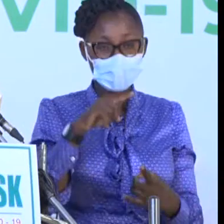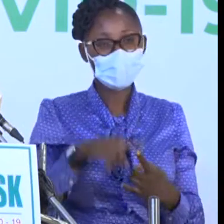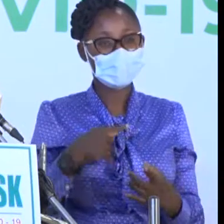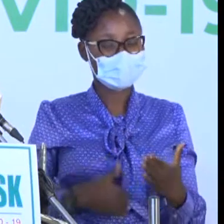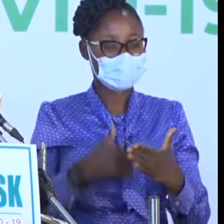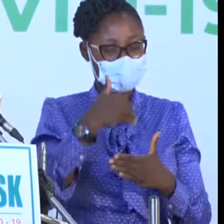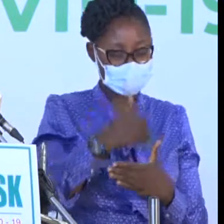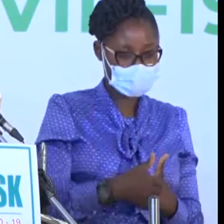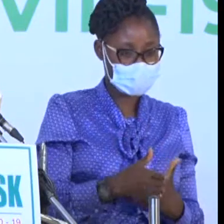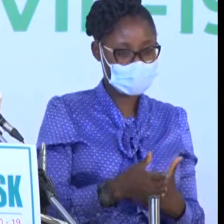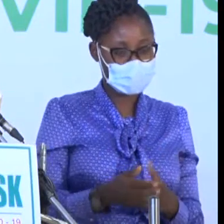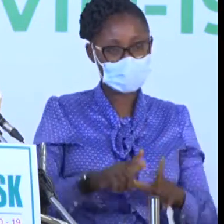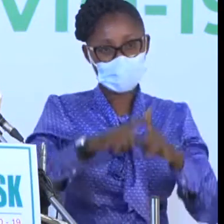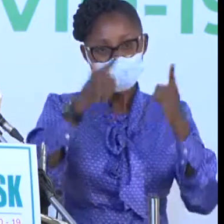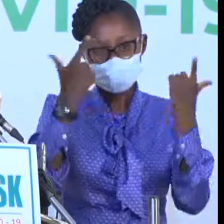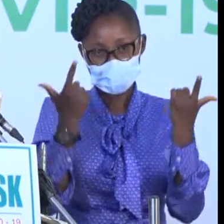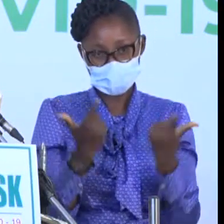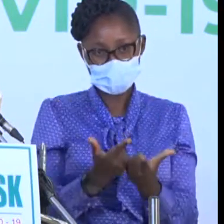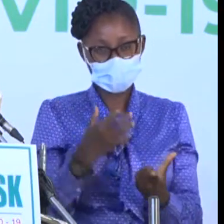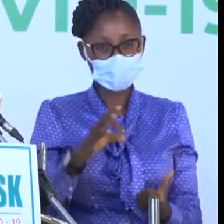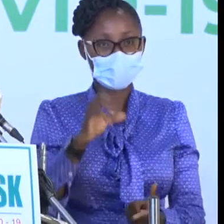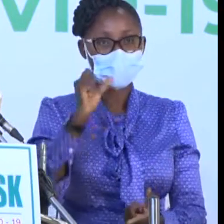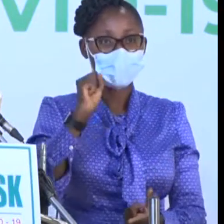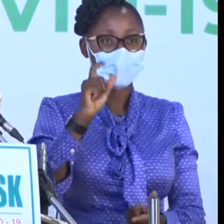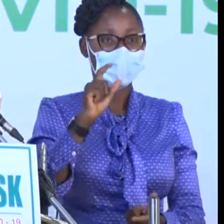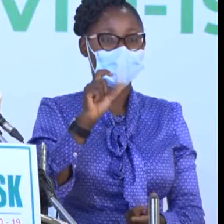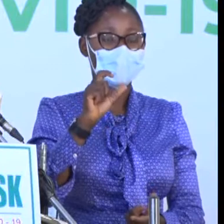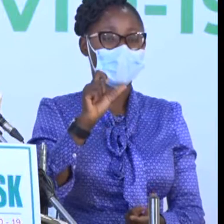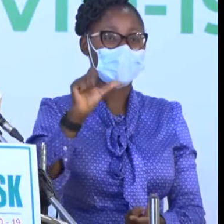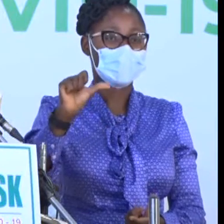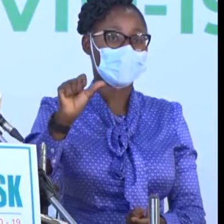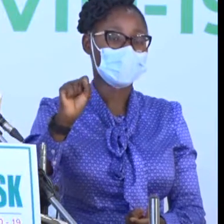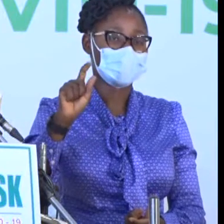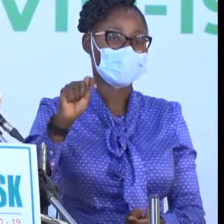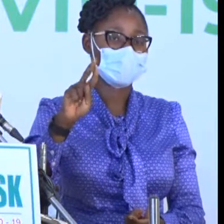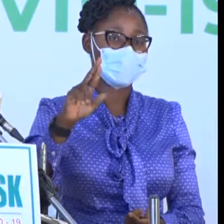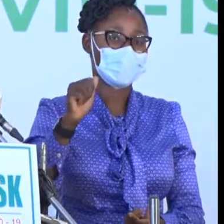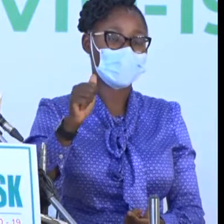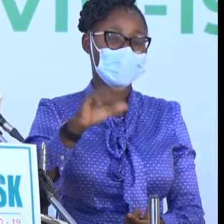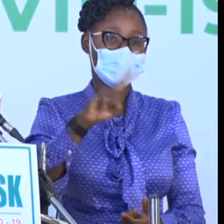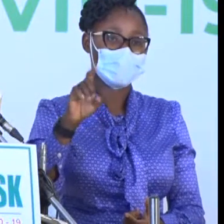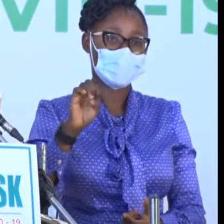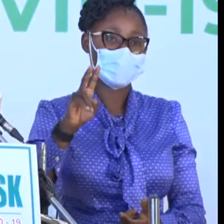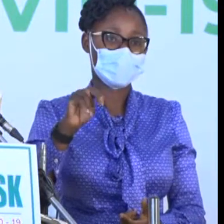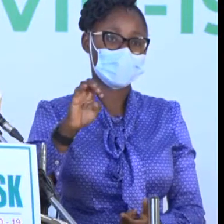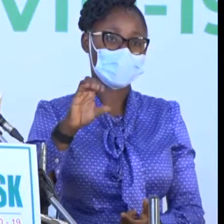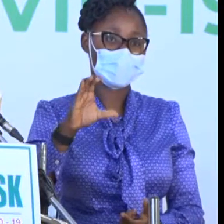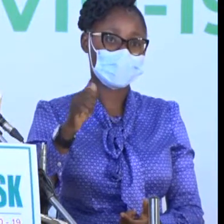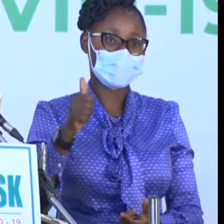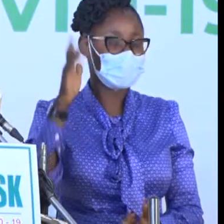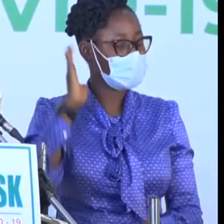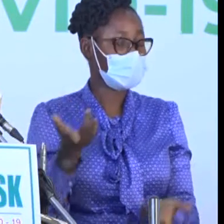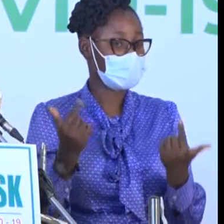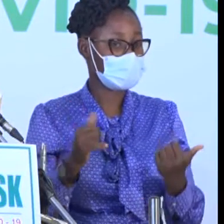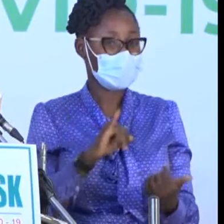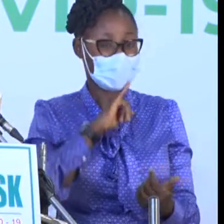Task Force on COVID-19 in Abuja. He said it was to ensure that those who receive their first jab would be able